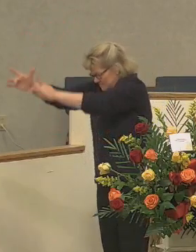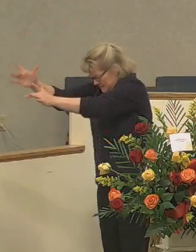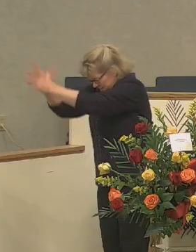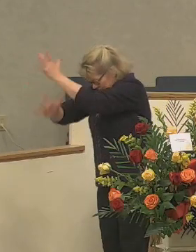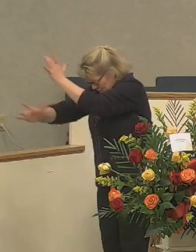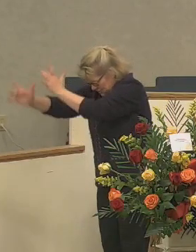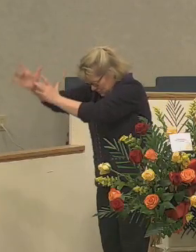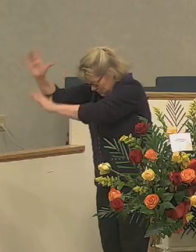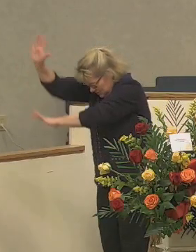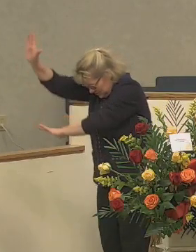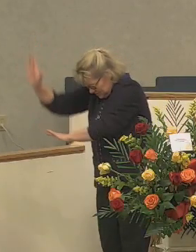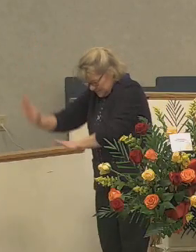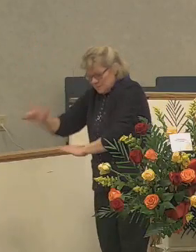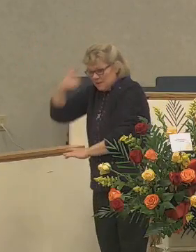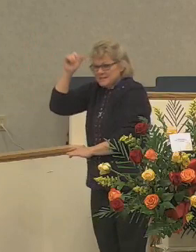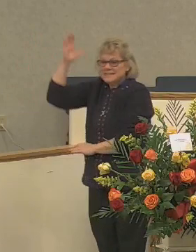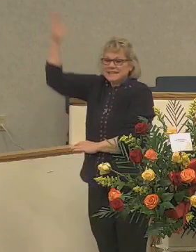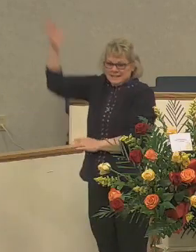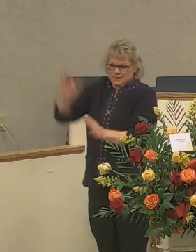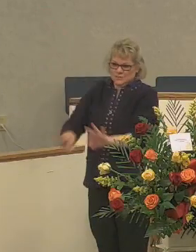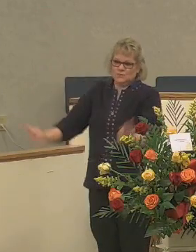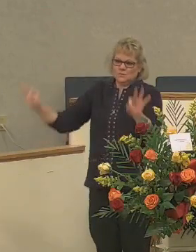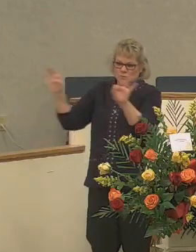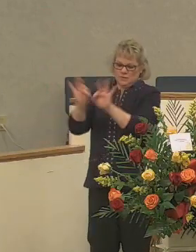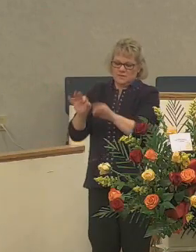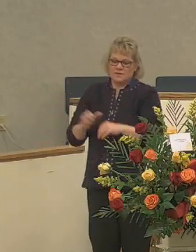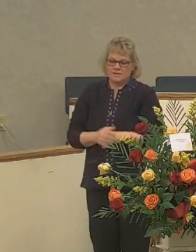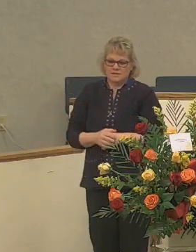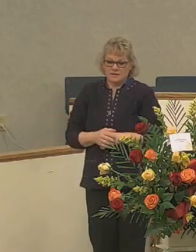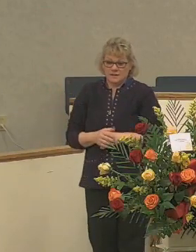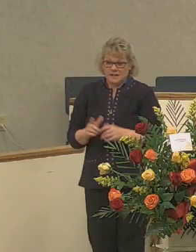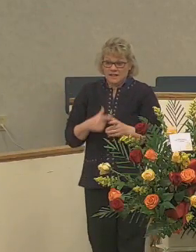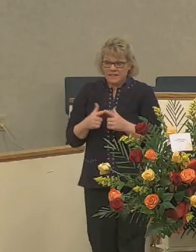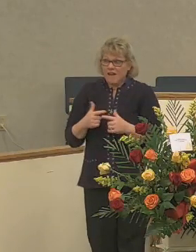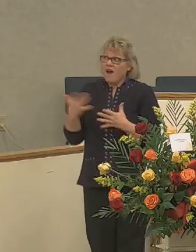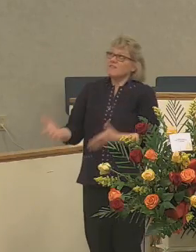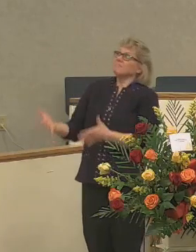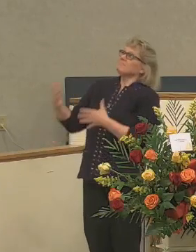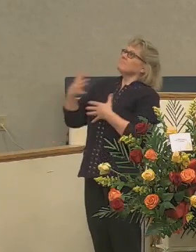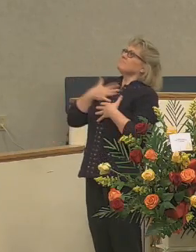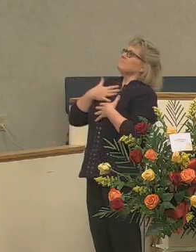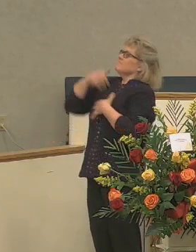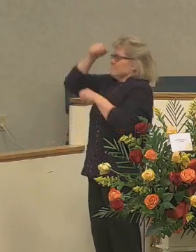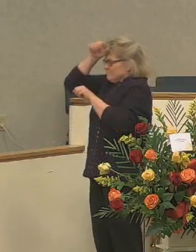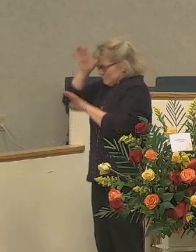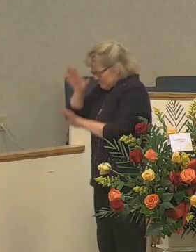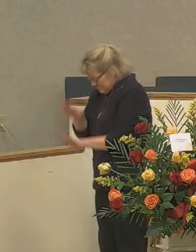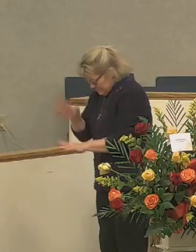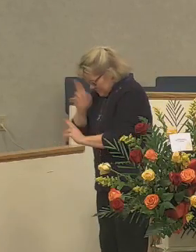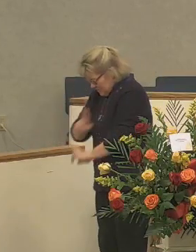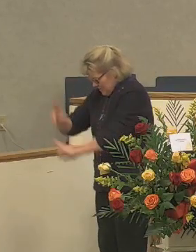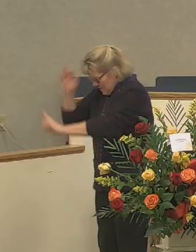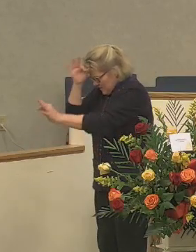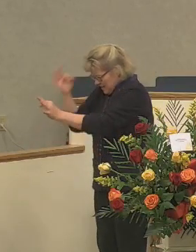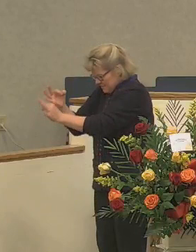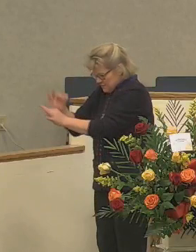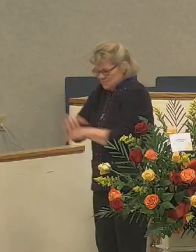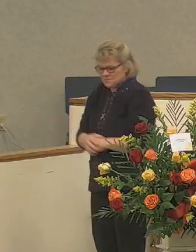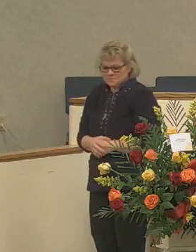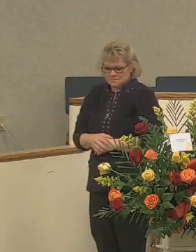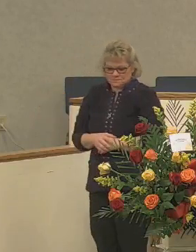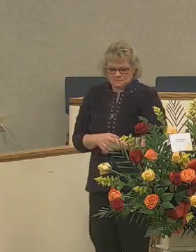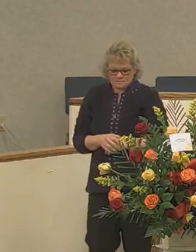Jesus, because he's worthy. And then we'll be rewarded on our faithfulness. You